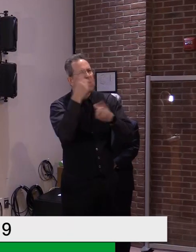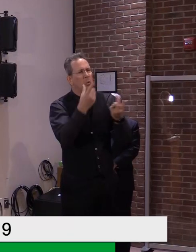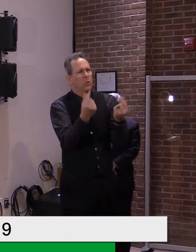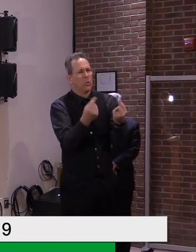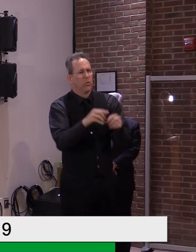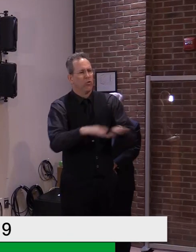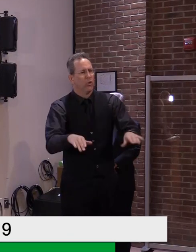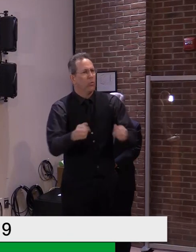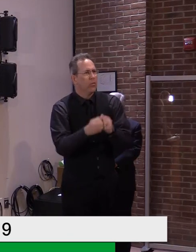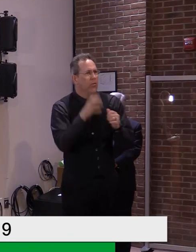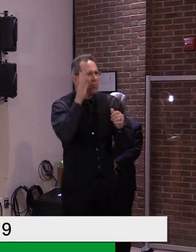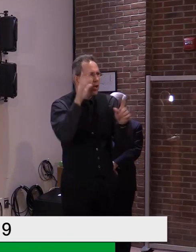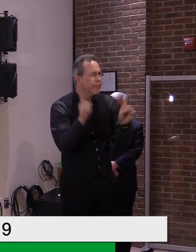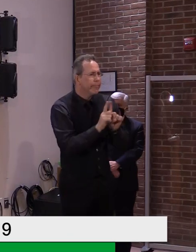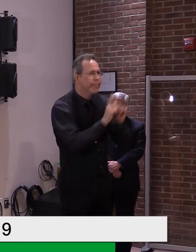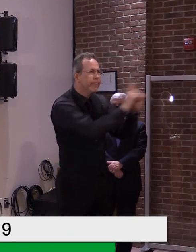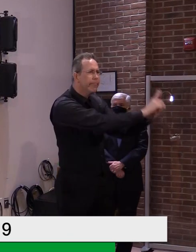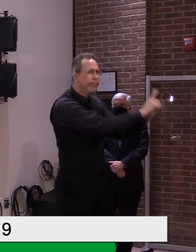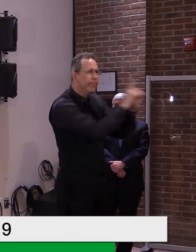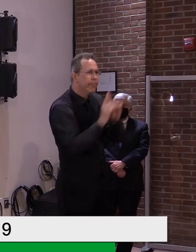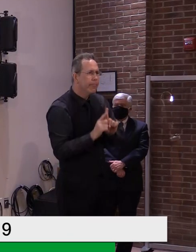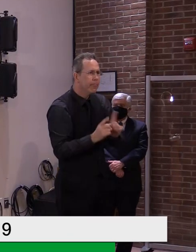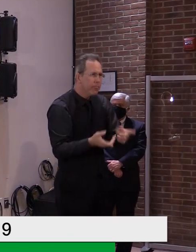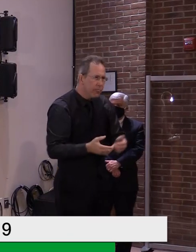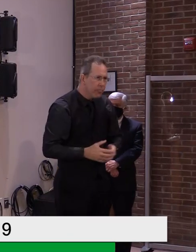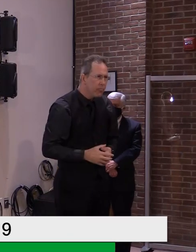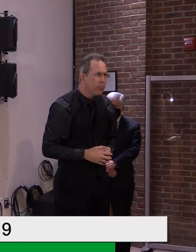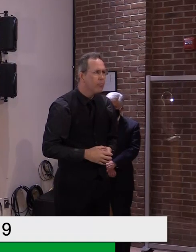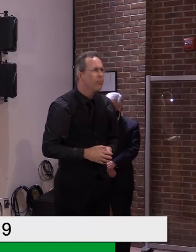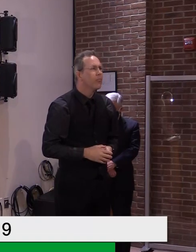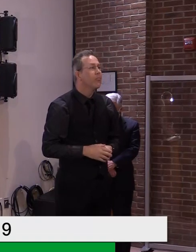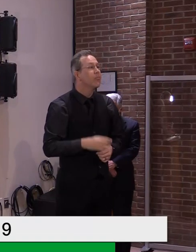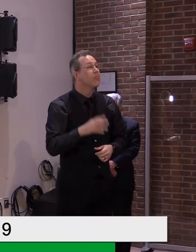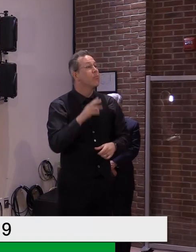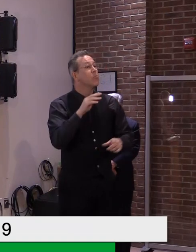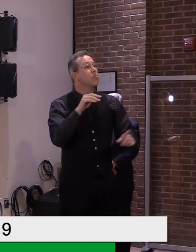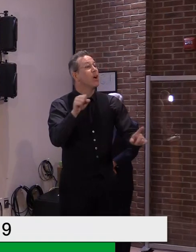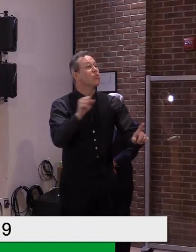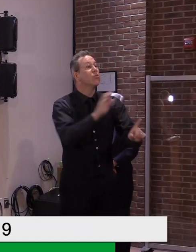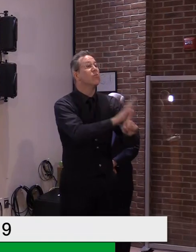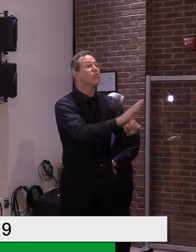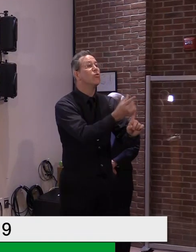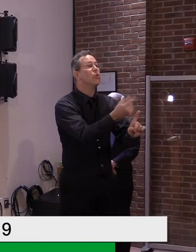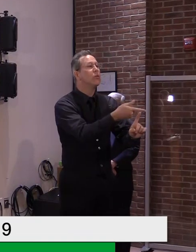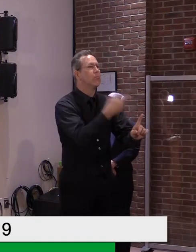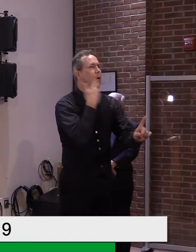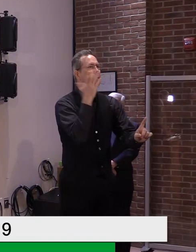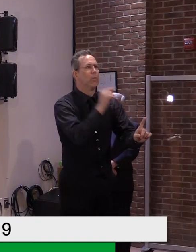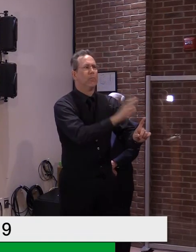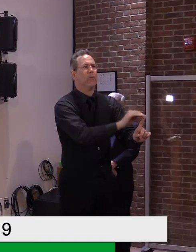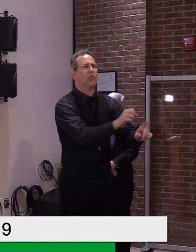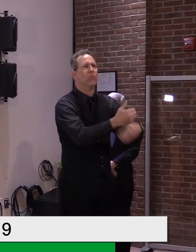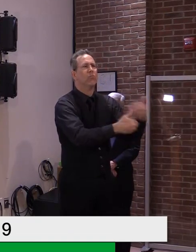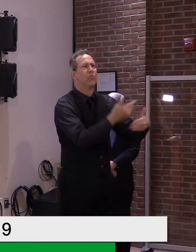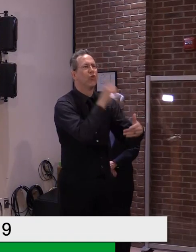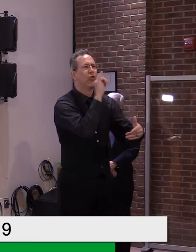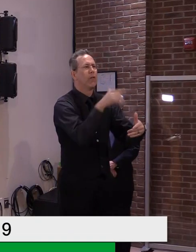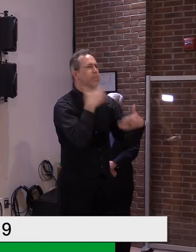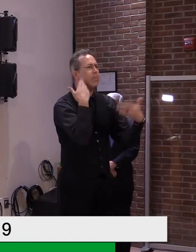So it doesn't mean we'll go to what Massachusetts is doing, but we're seriously looking at those kinds of